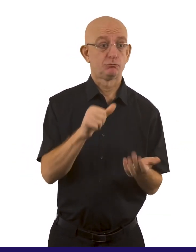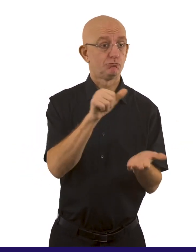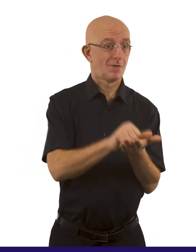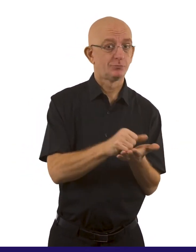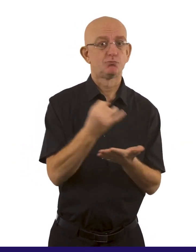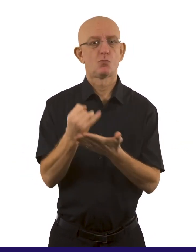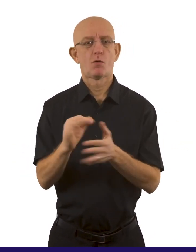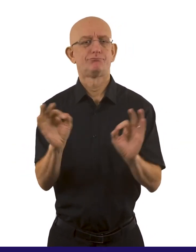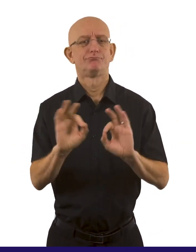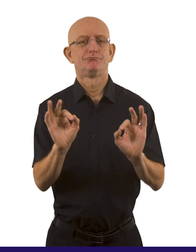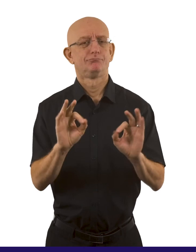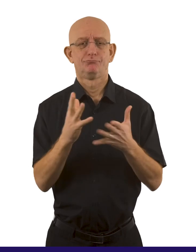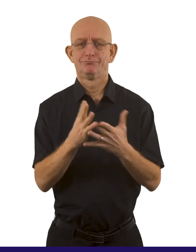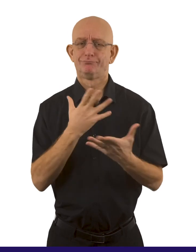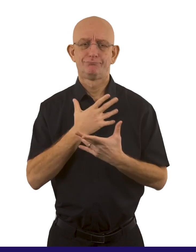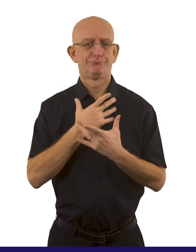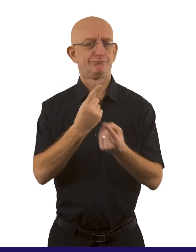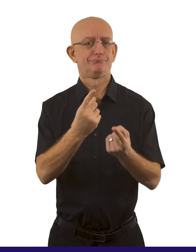There are no right or wrong answers.